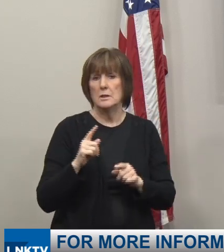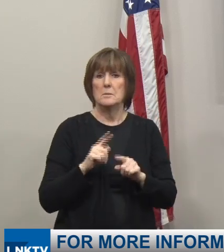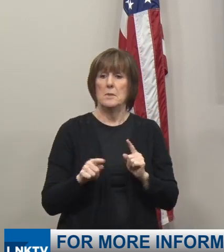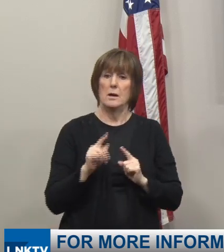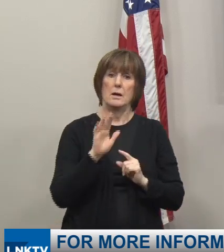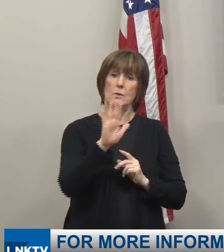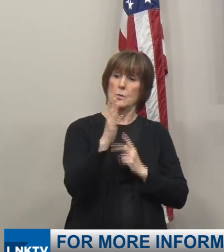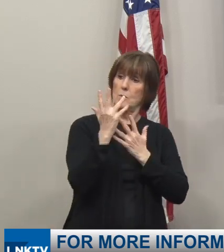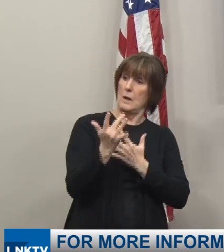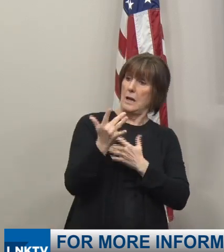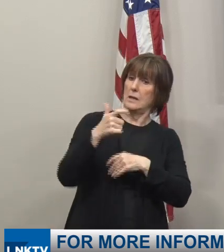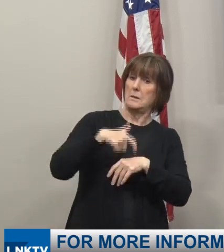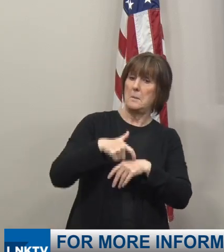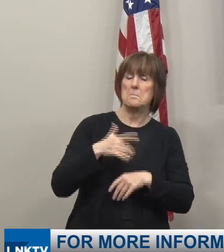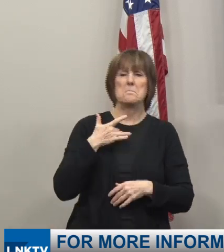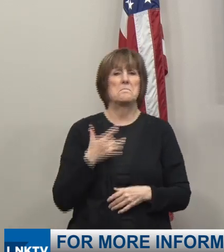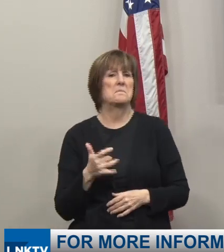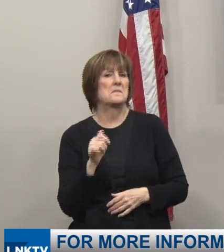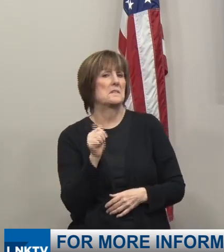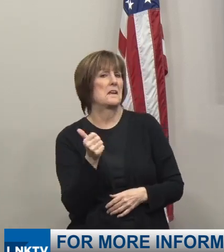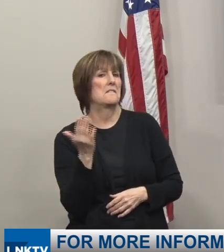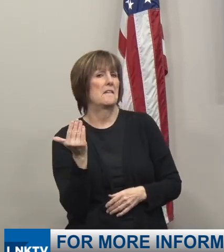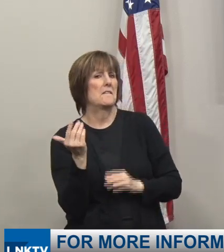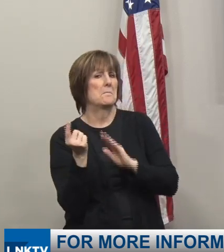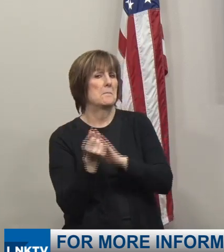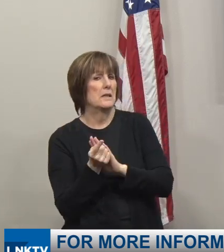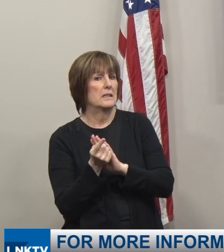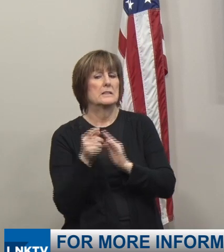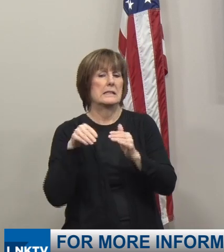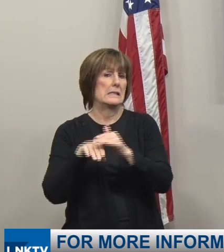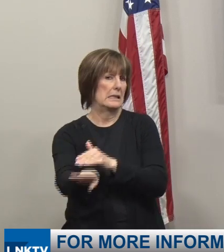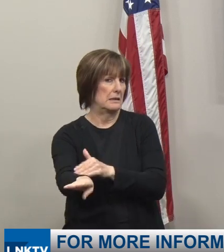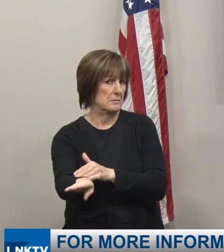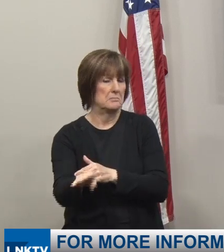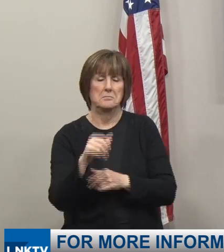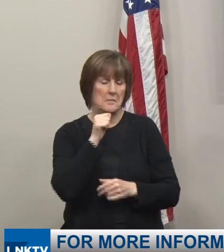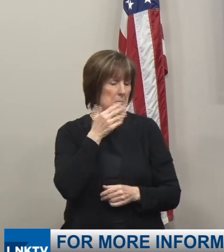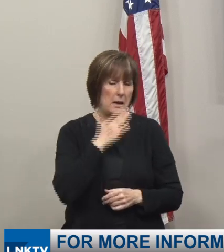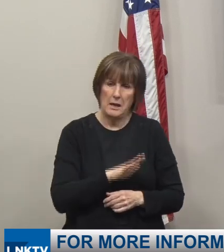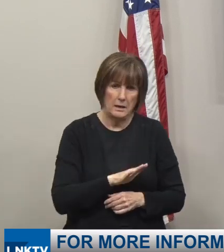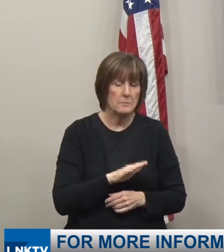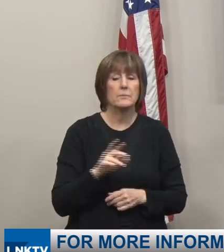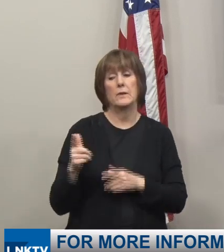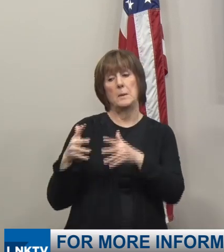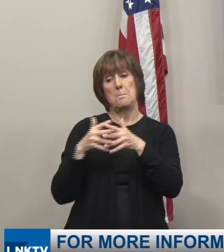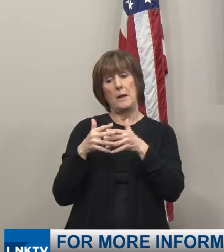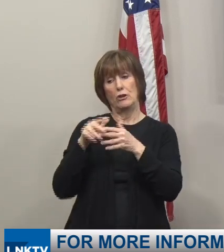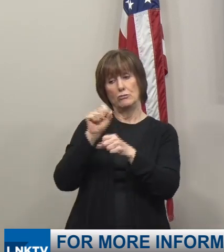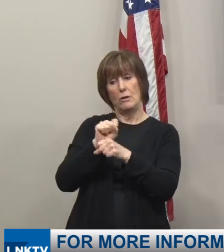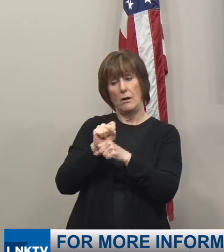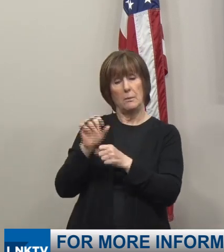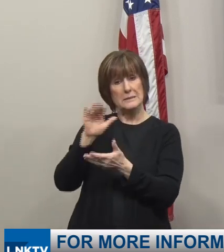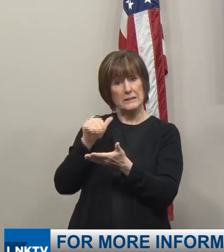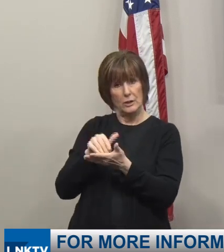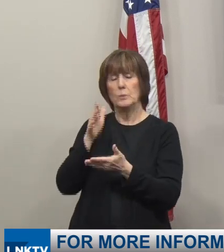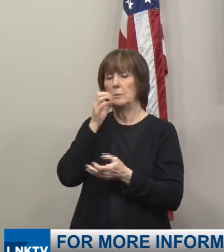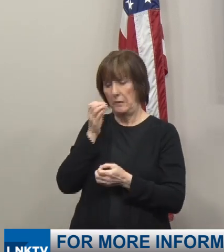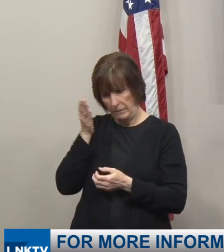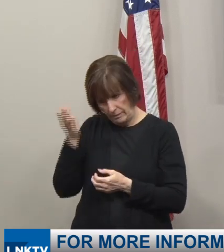list or the wait time has been about 10 to 15 minutes for people to get in. The American Job Center has people who will